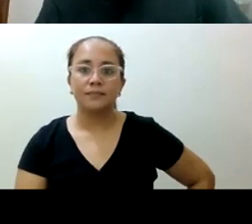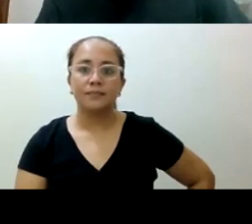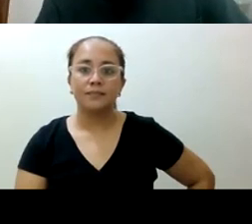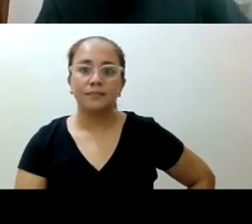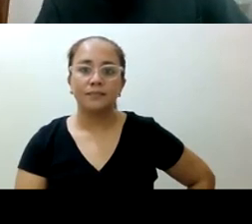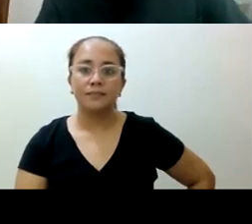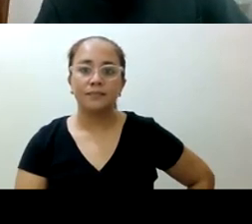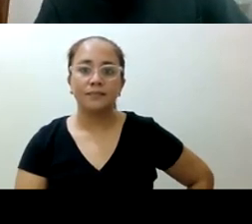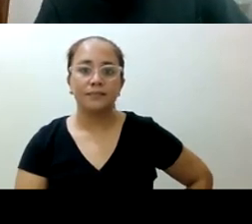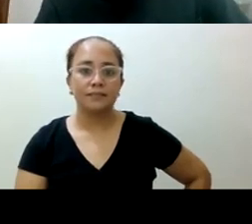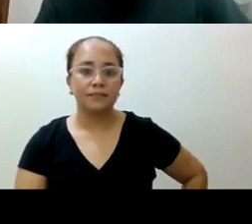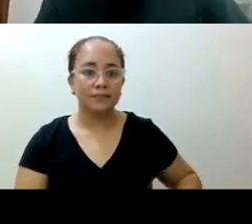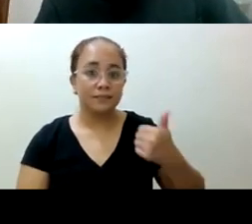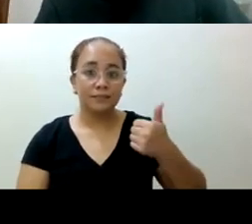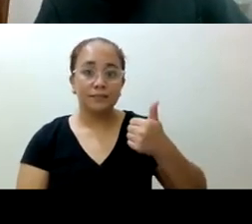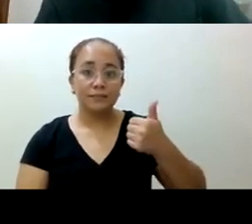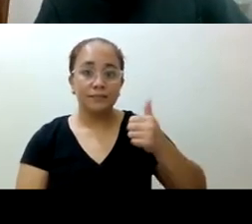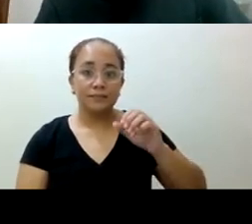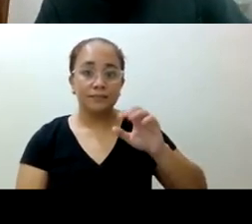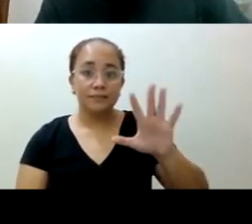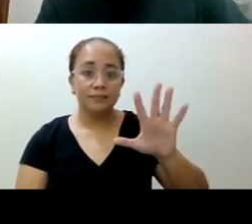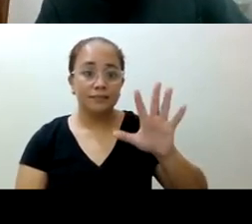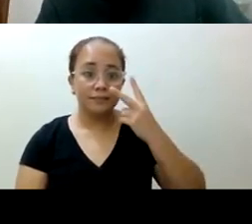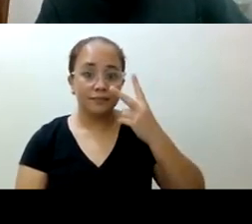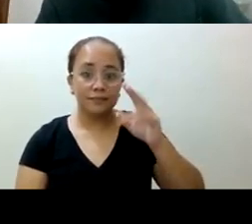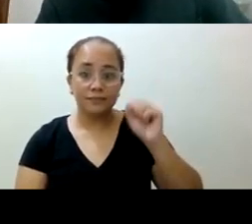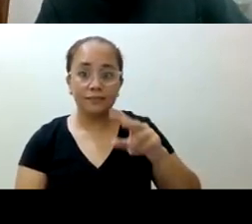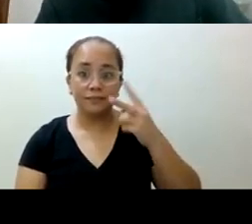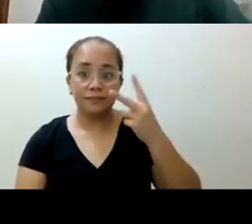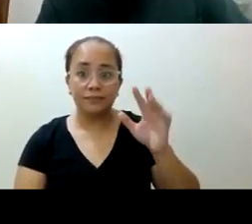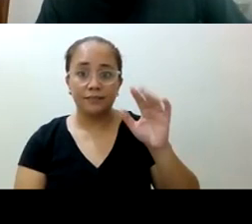Okay, how is that? Can everybody see the test?